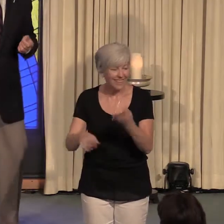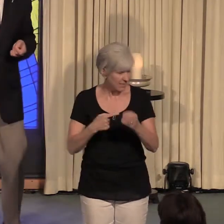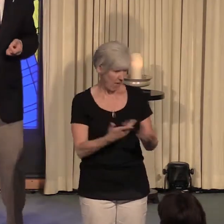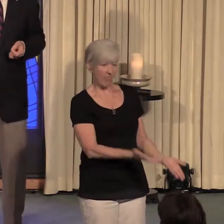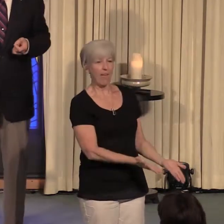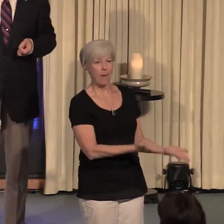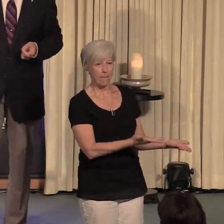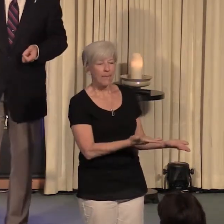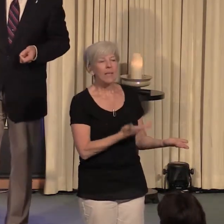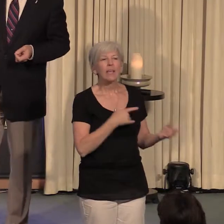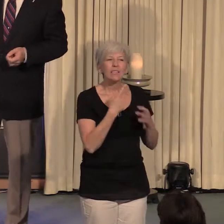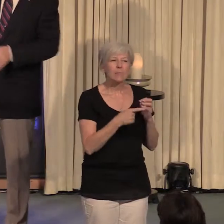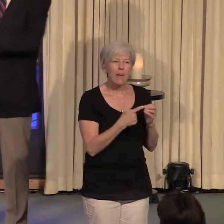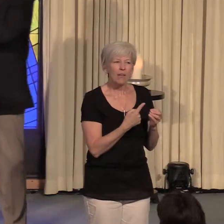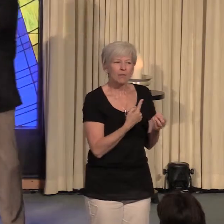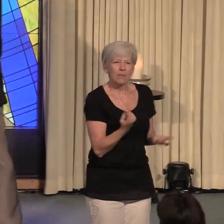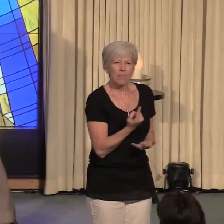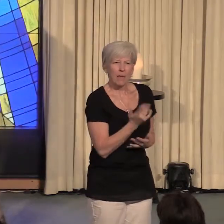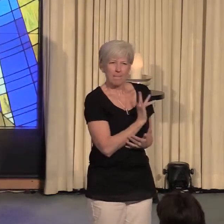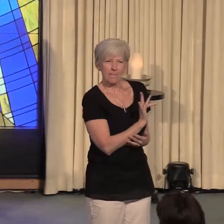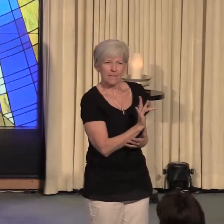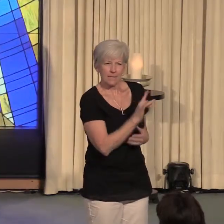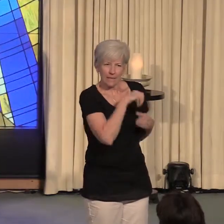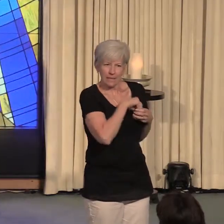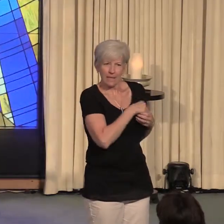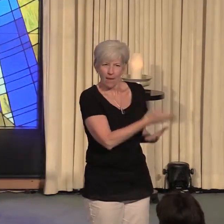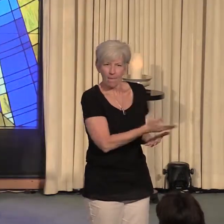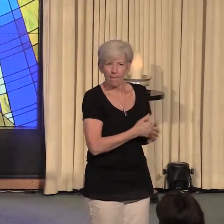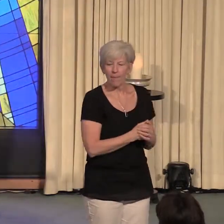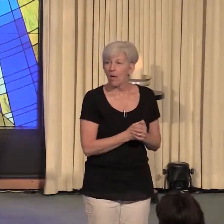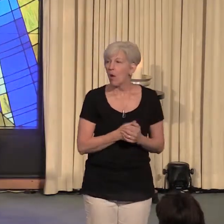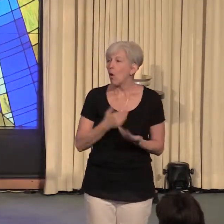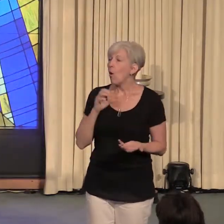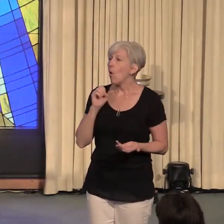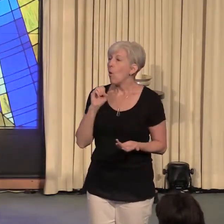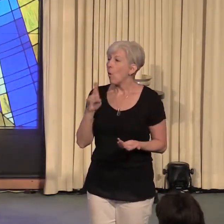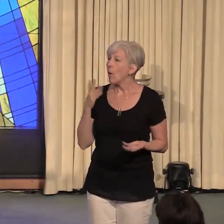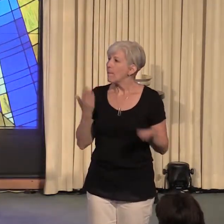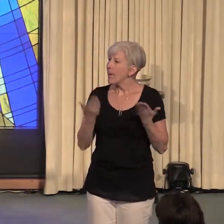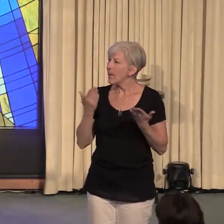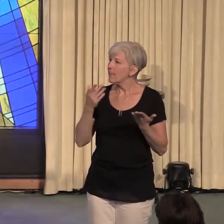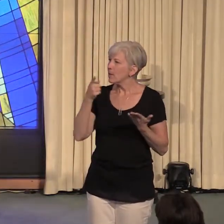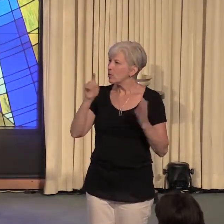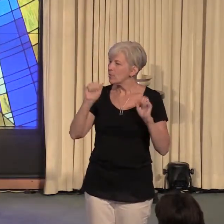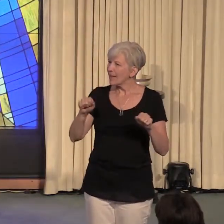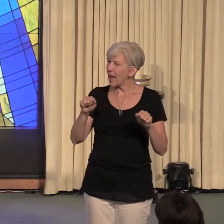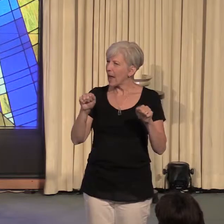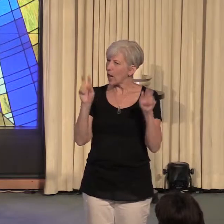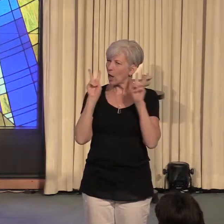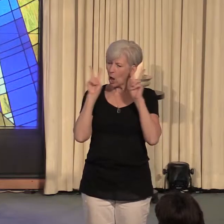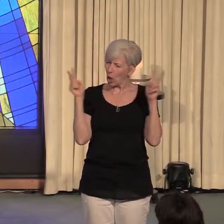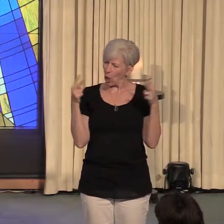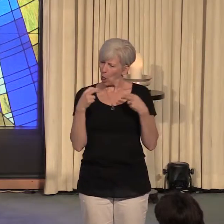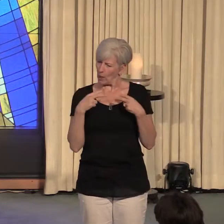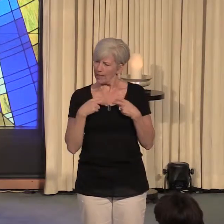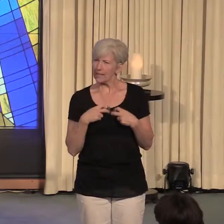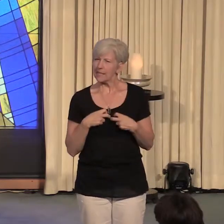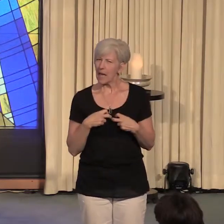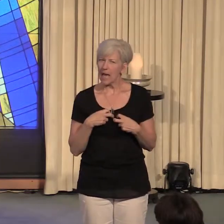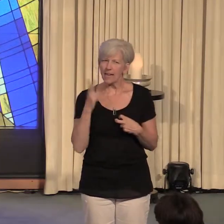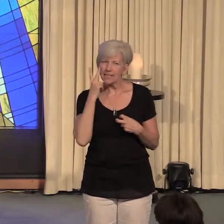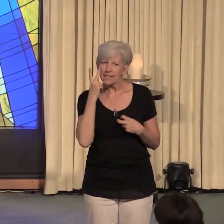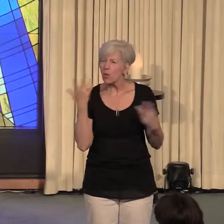about something missing in them. And as Gary suggests, maybe you can take a look inside and say, gee, what is it